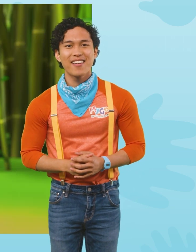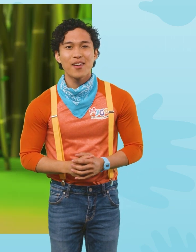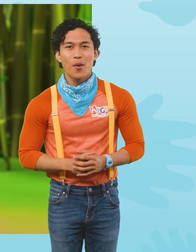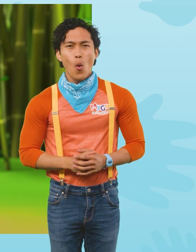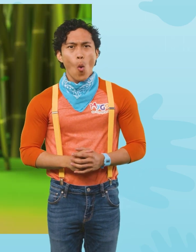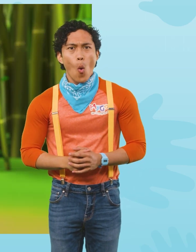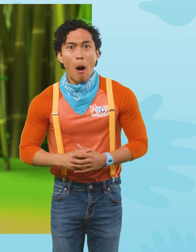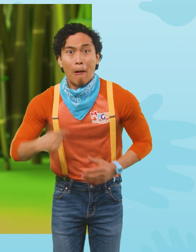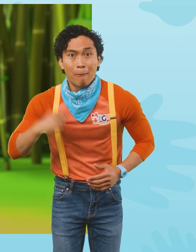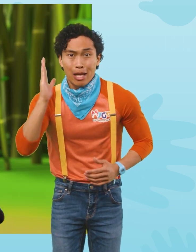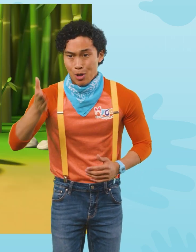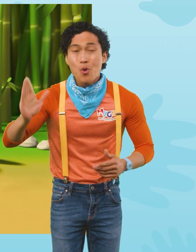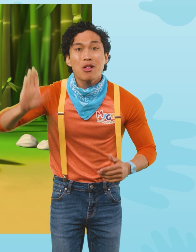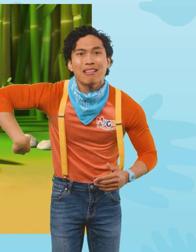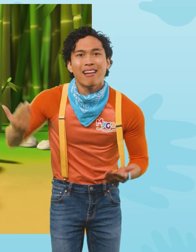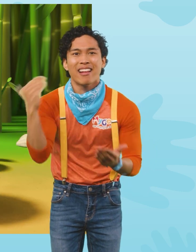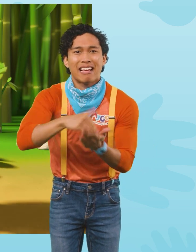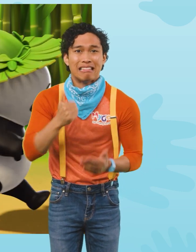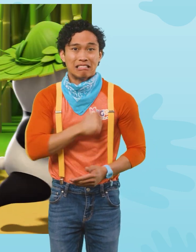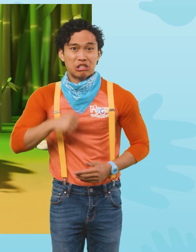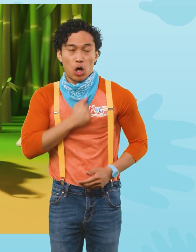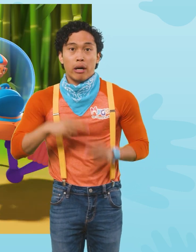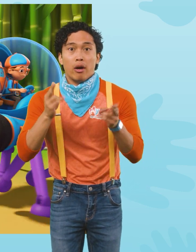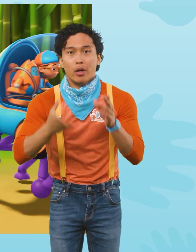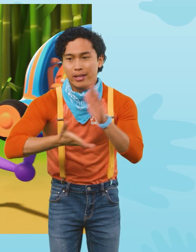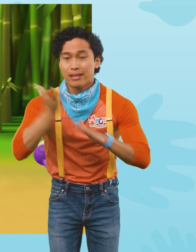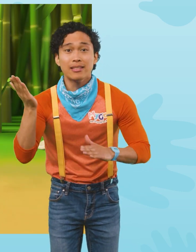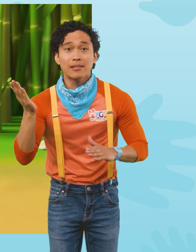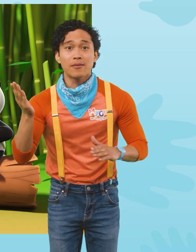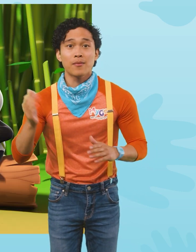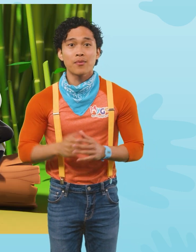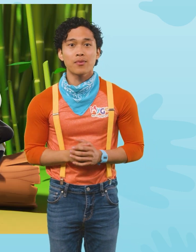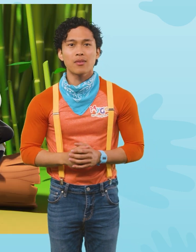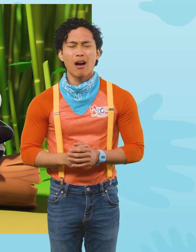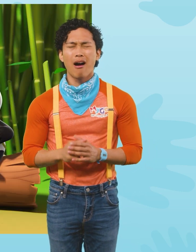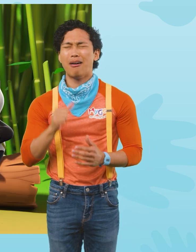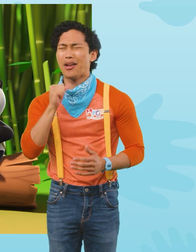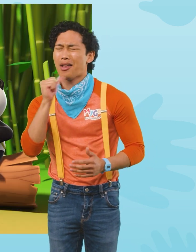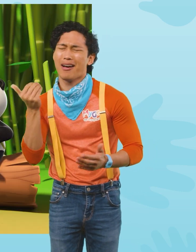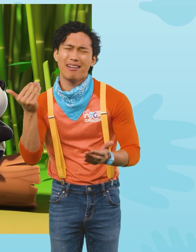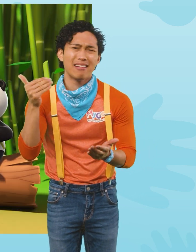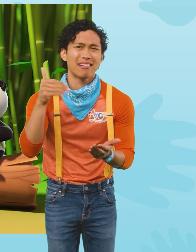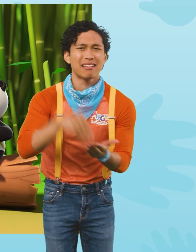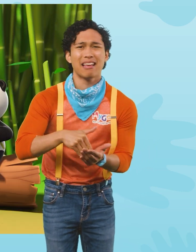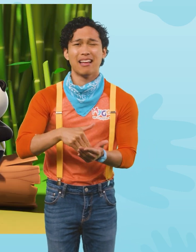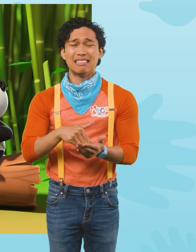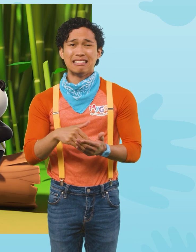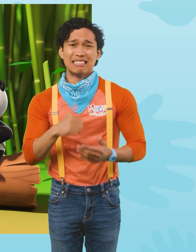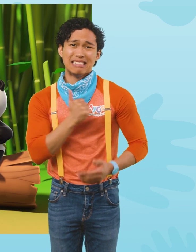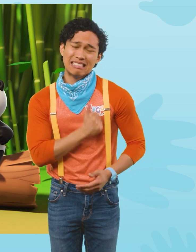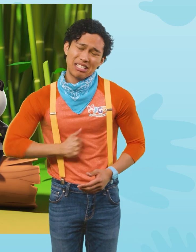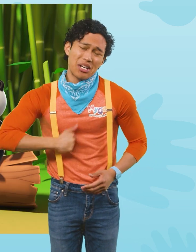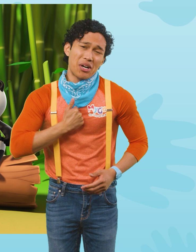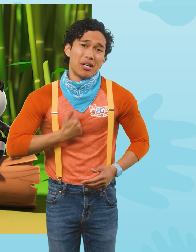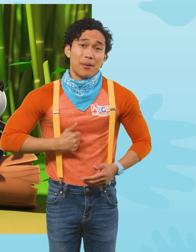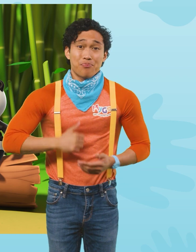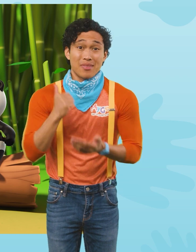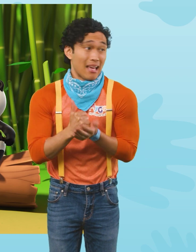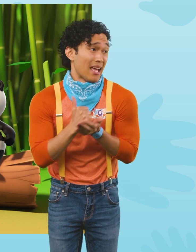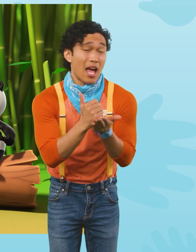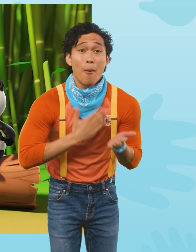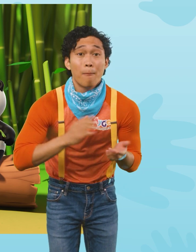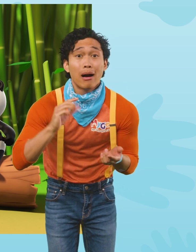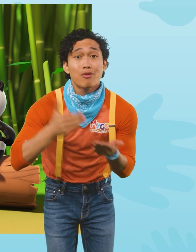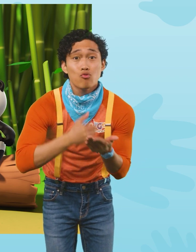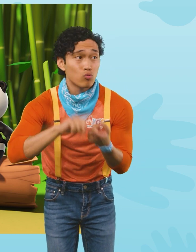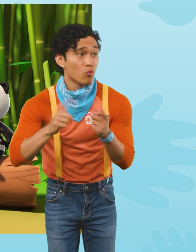Oh no, I'm going to be late again. Sorry, we need to go. Oh, not again. I'm sorry, but I was